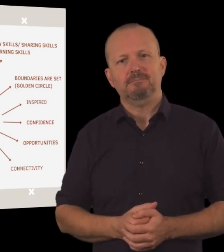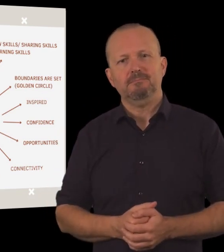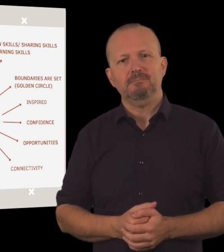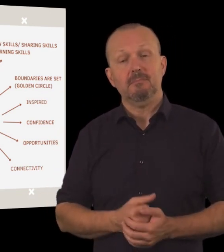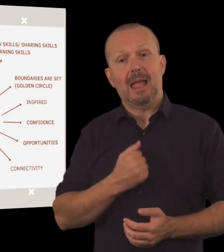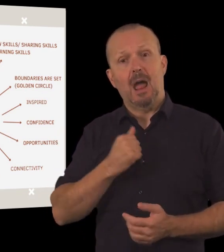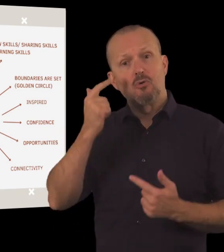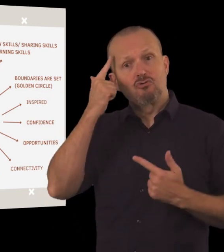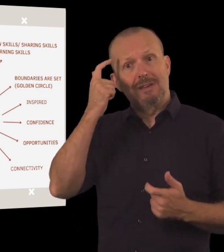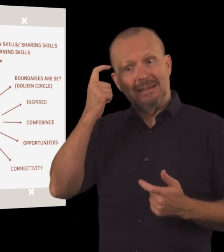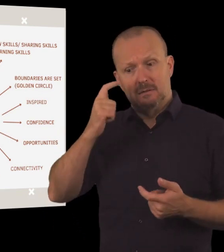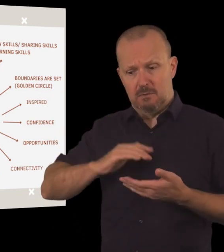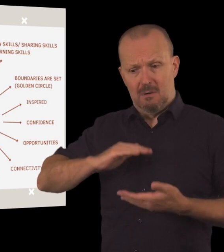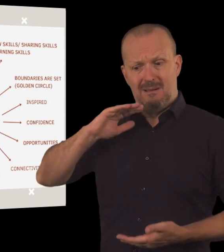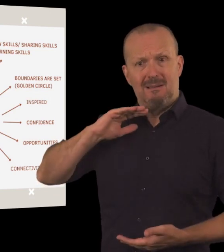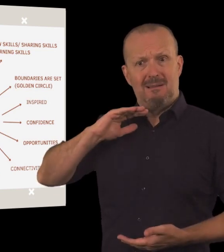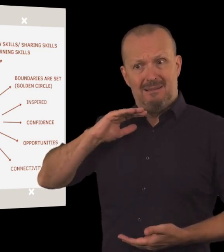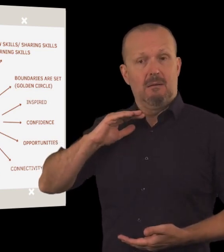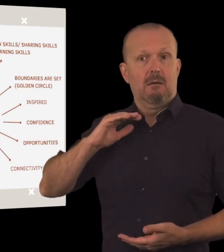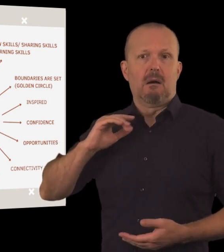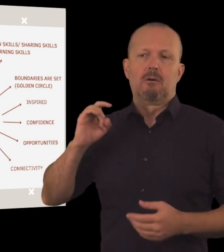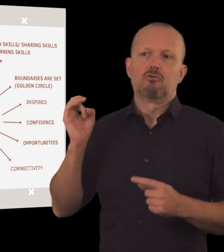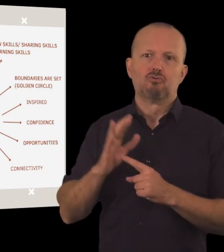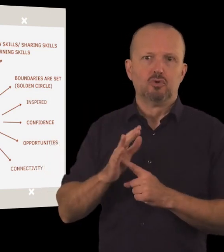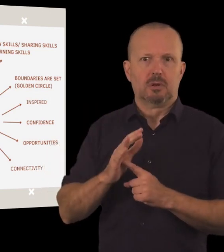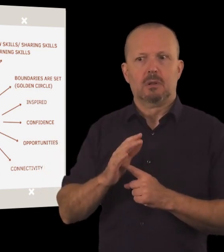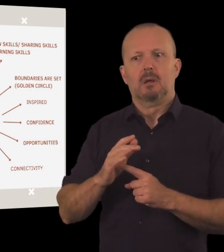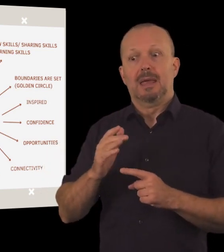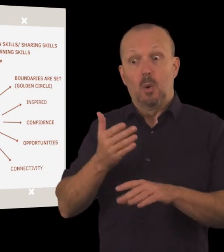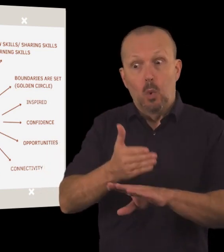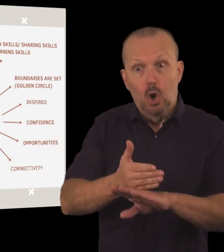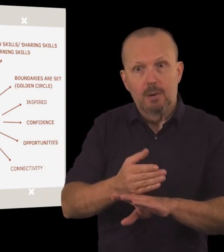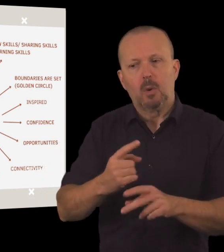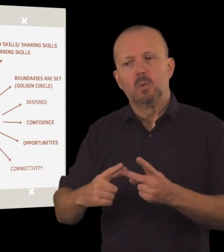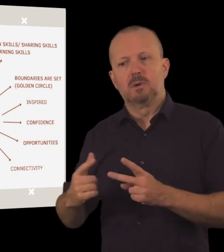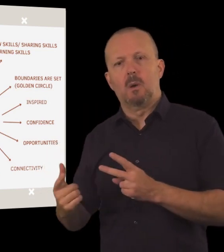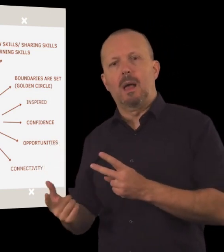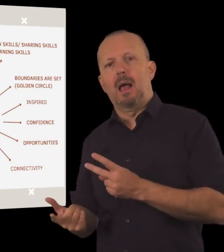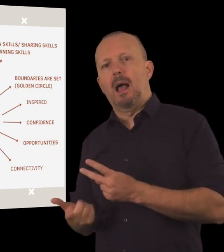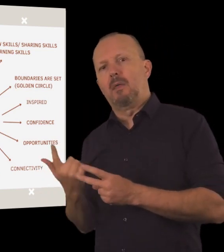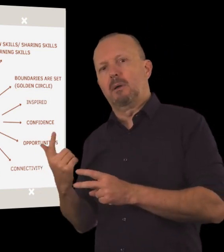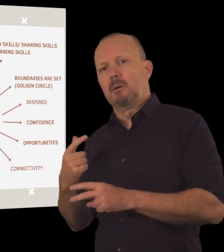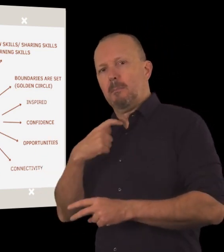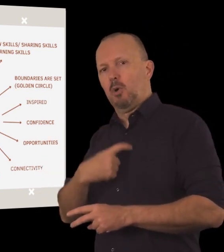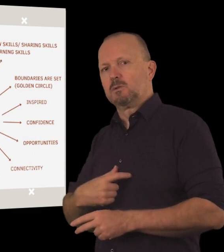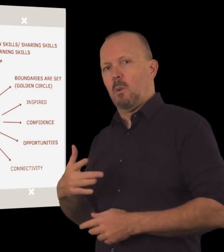organisation can support art workers to be creative and ensure that our creative wells stay